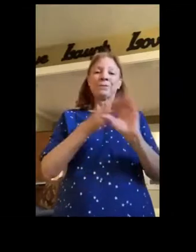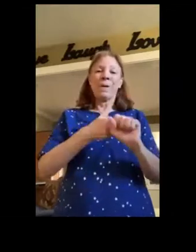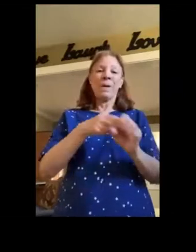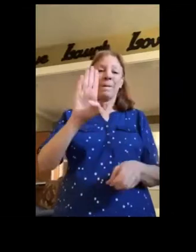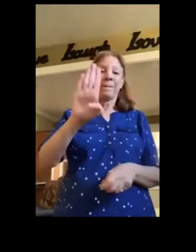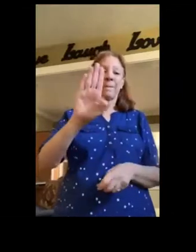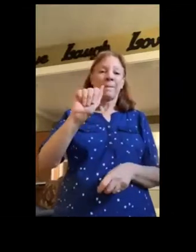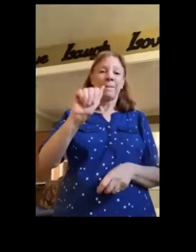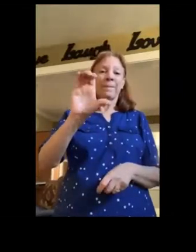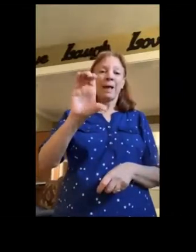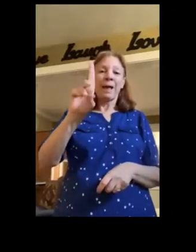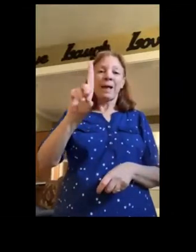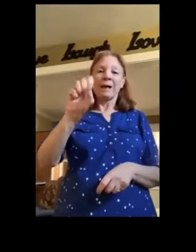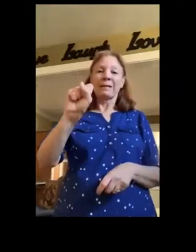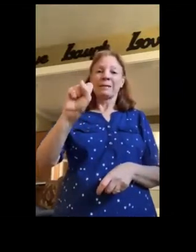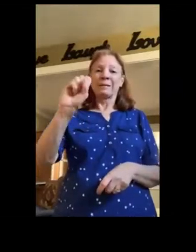then also